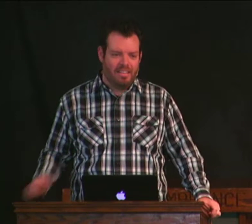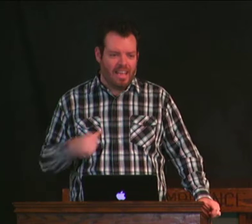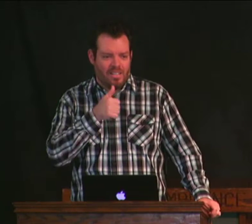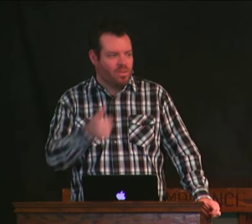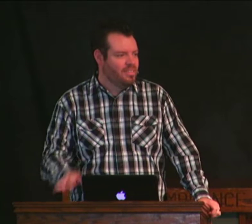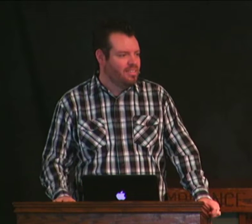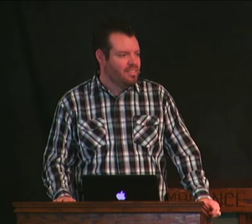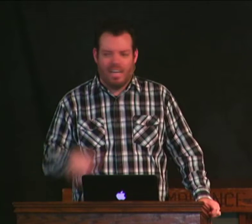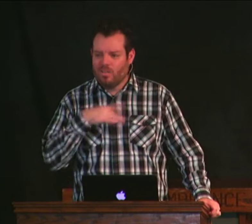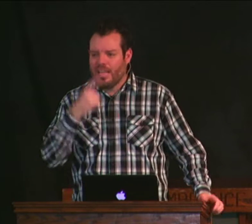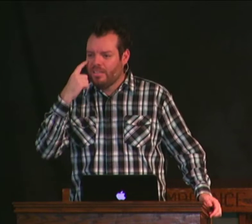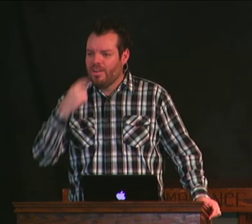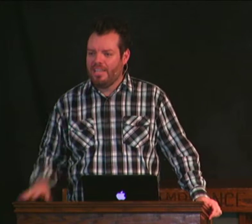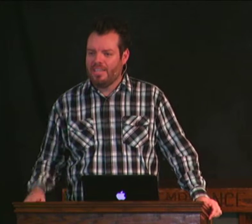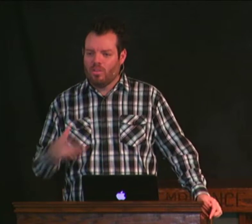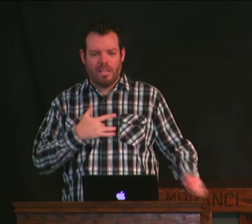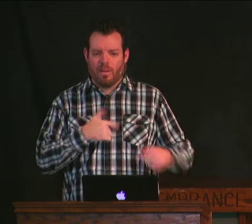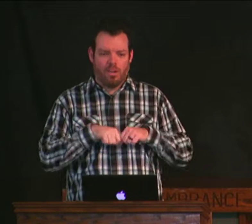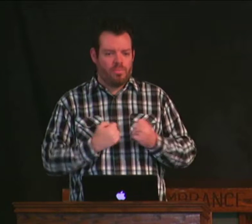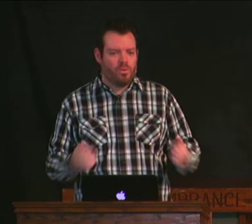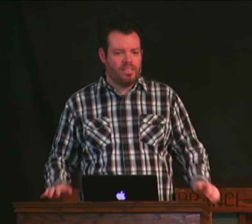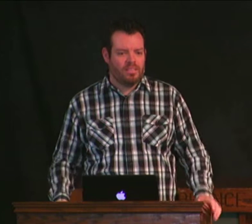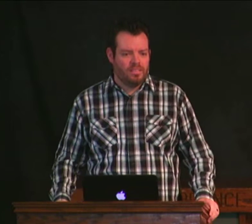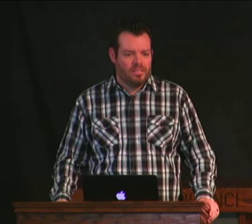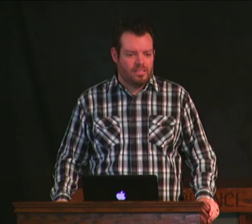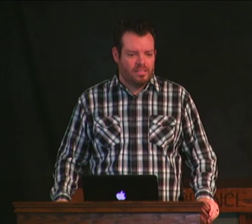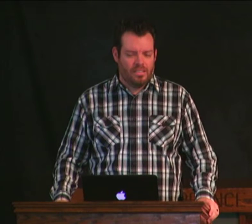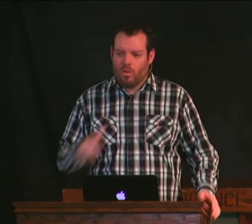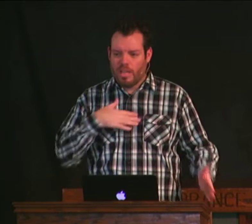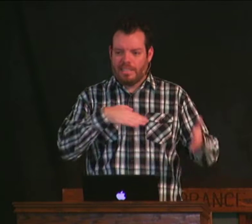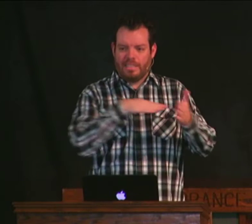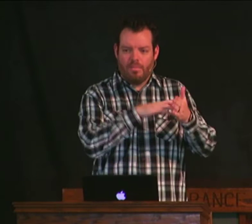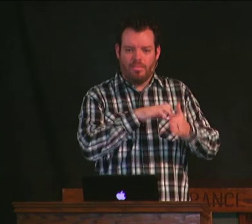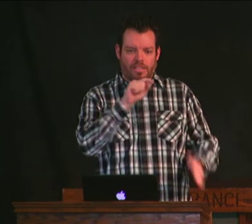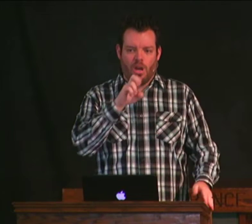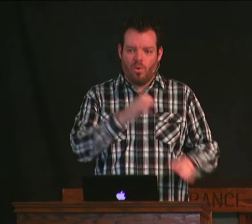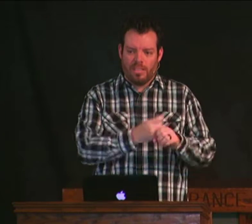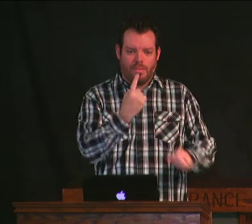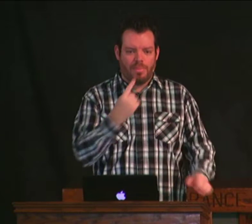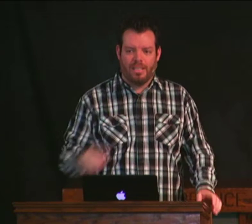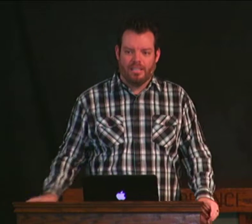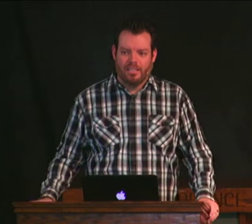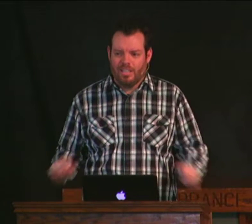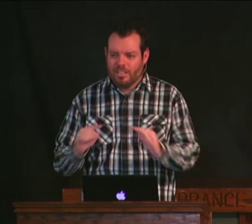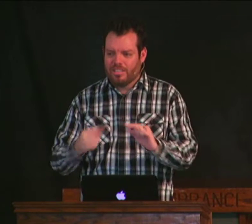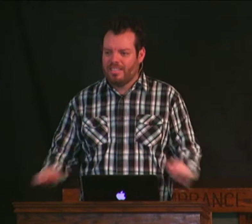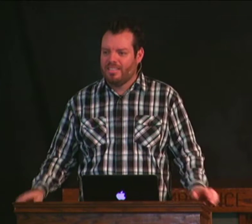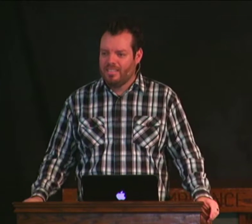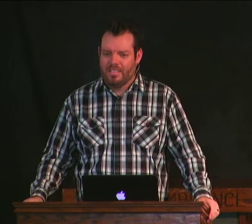I don't. I don't like crying. I don't like my heart broken. I don't like stubbing my toe on something. It hurts.